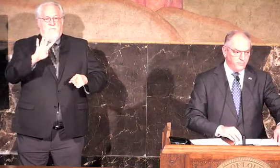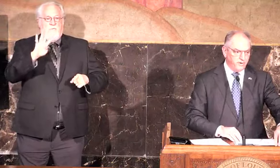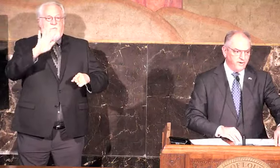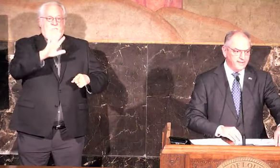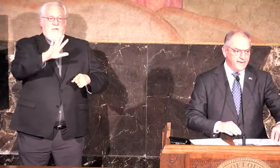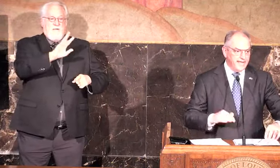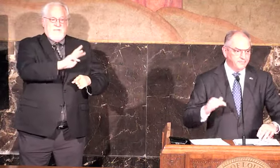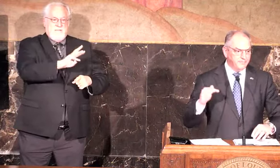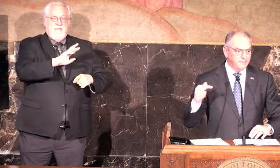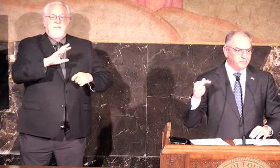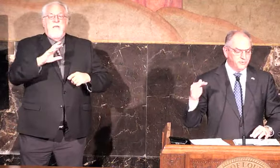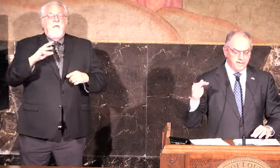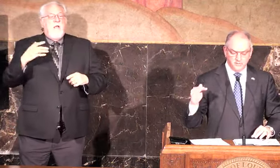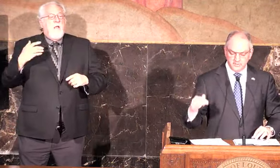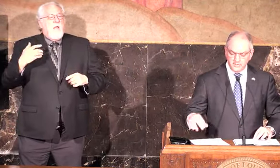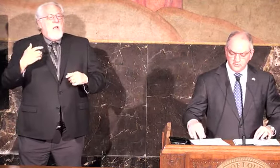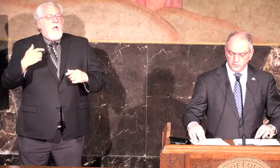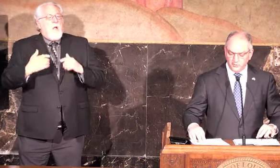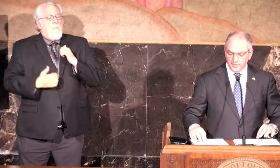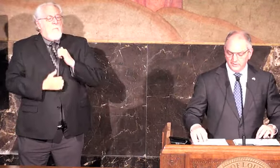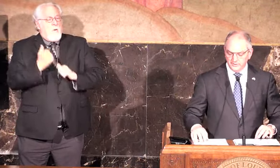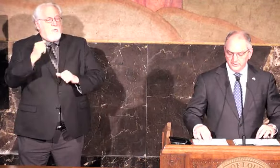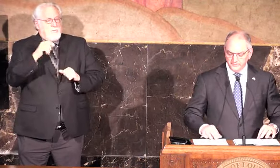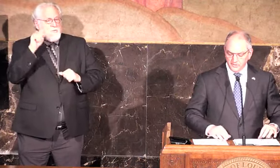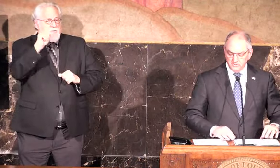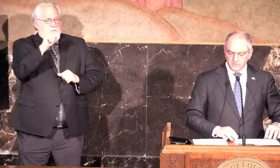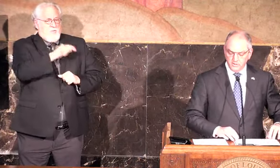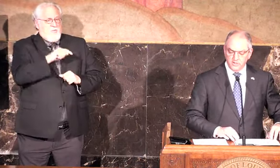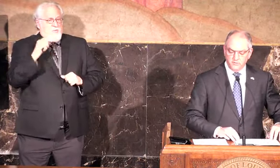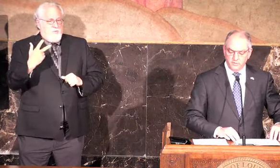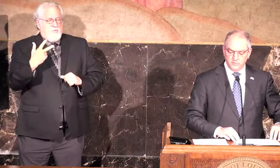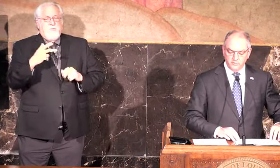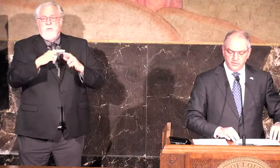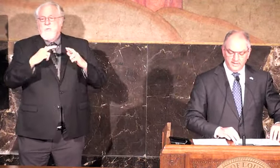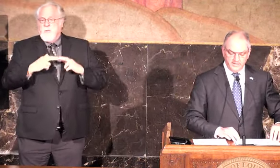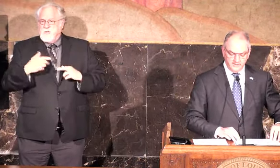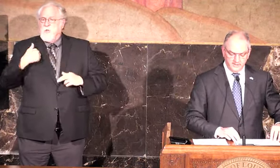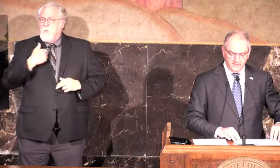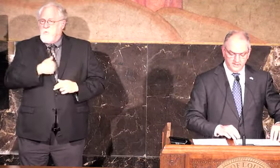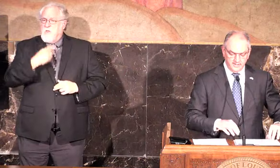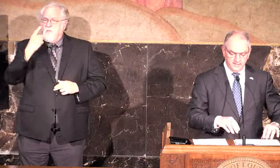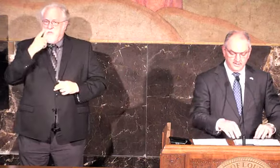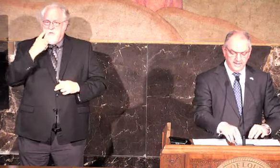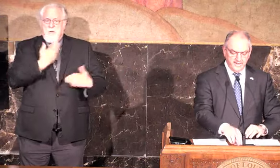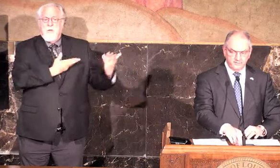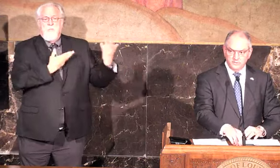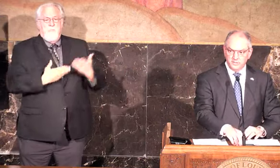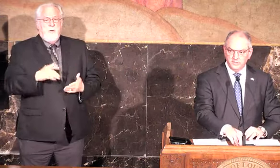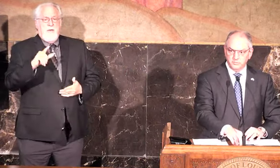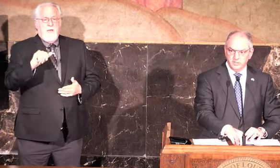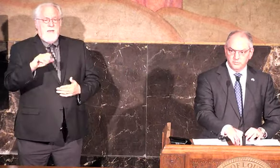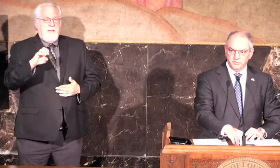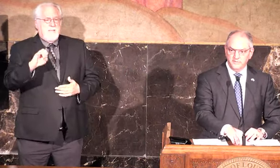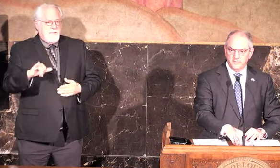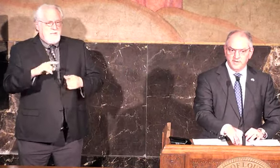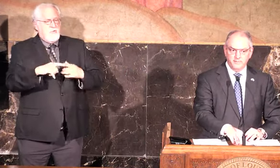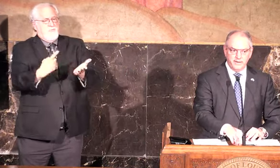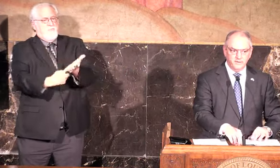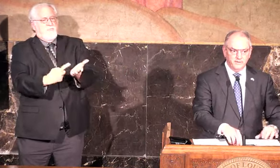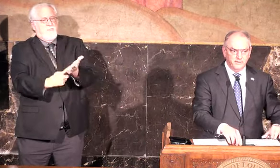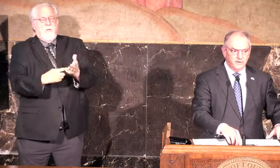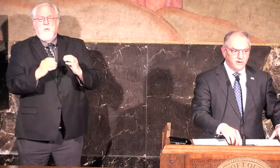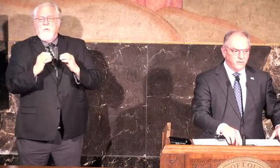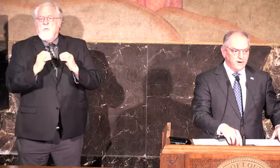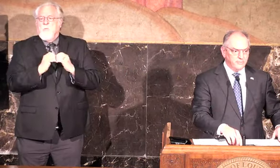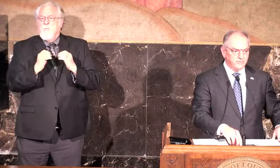more broadly than that, but most pronounced in those three regions. So we thought we would bring Lacey in today so she could speak specifically